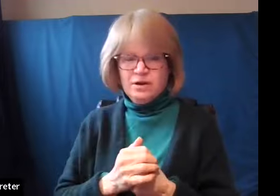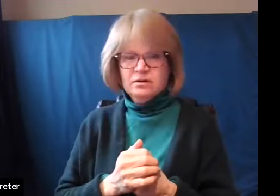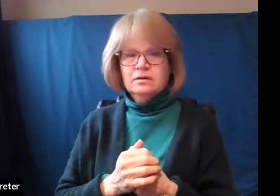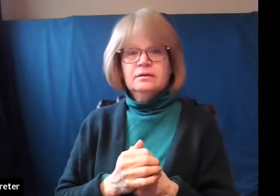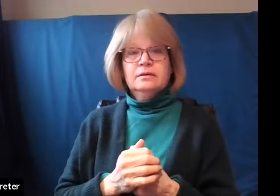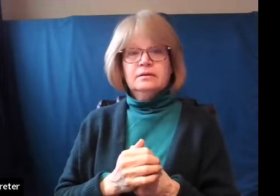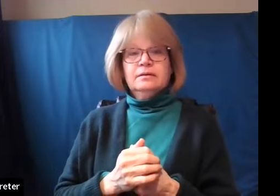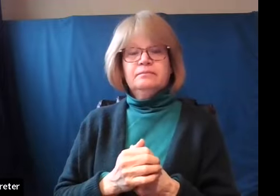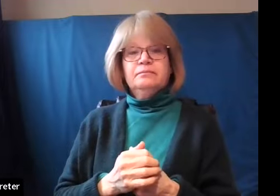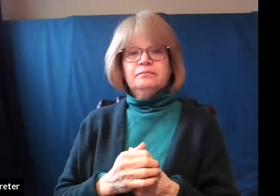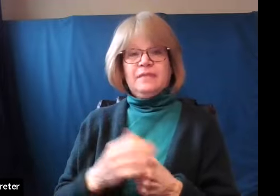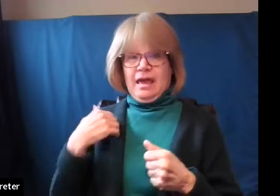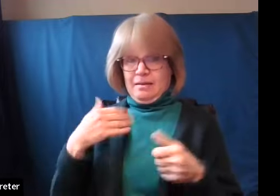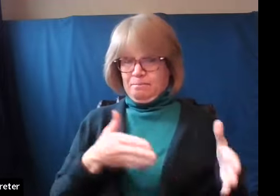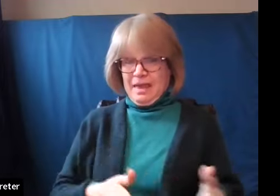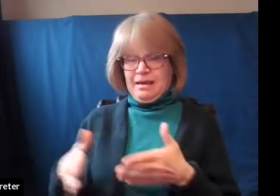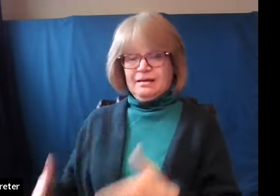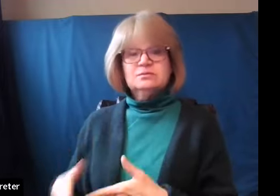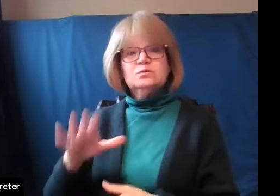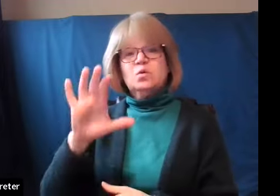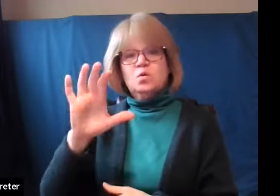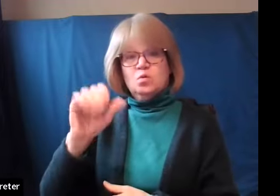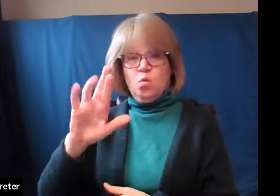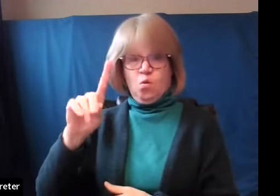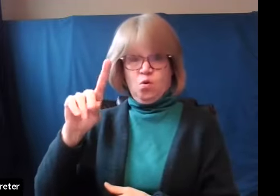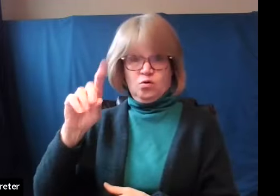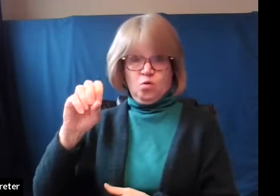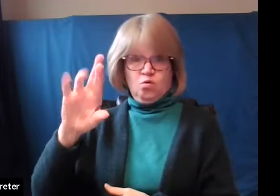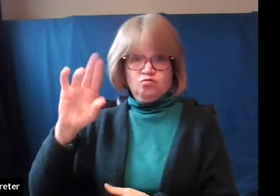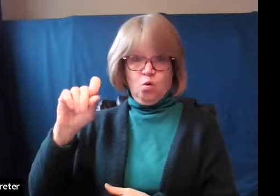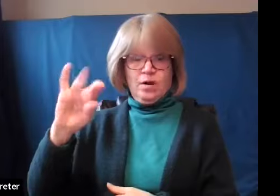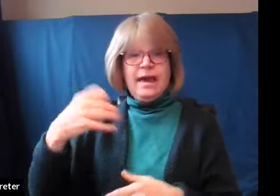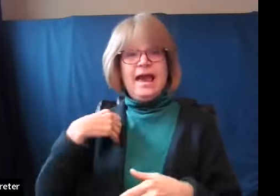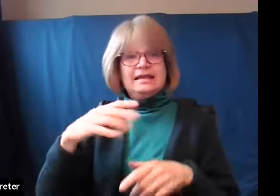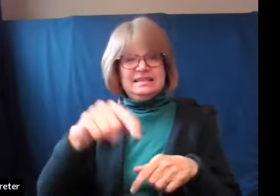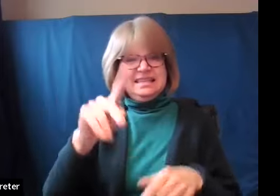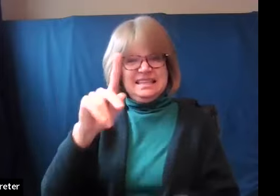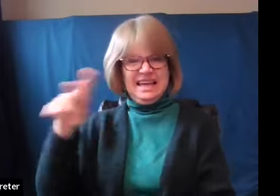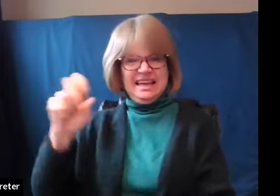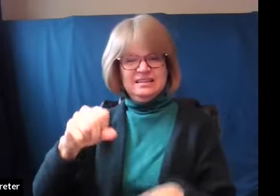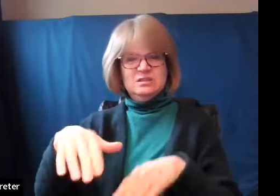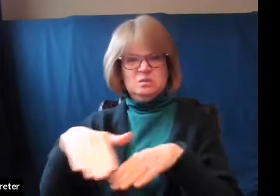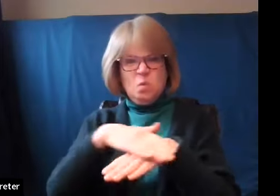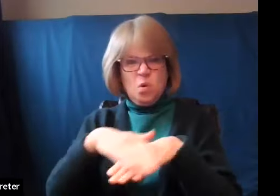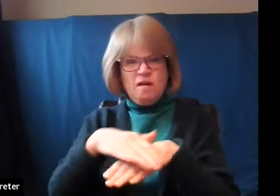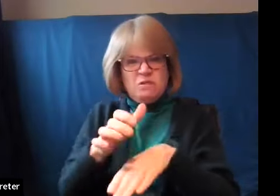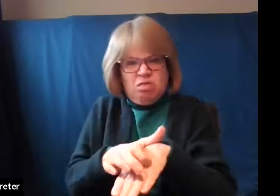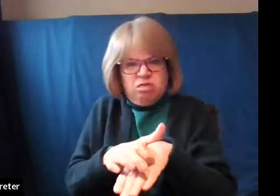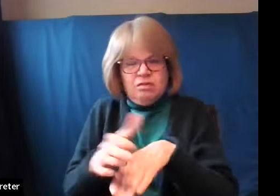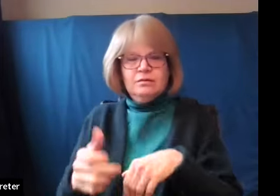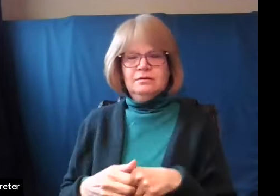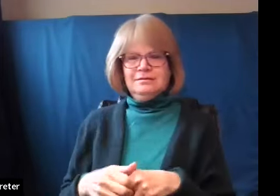wide-wailed Cordovan corduroy trousers revealed signs of wear at the knees like a little boy's. It was a